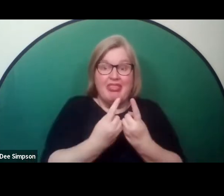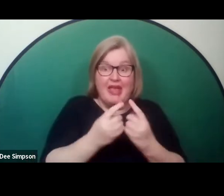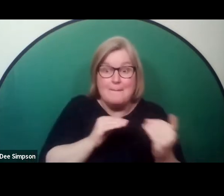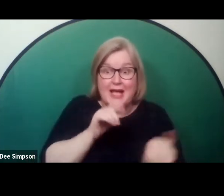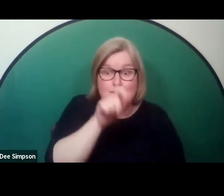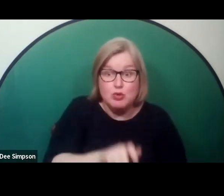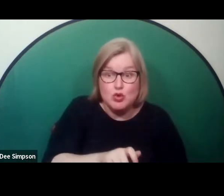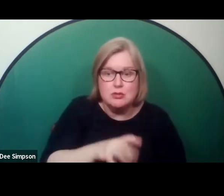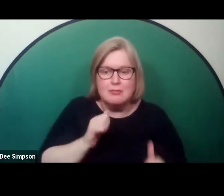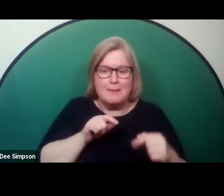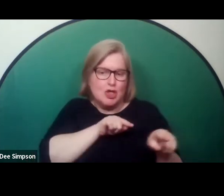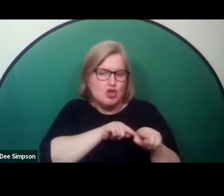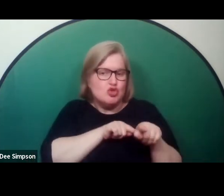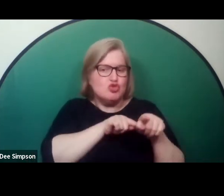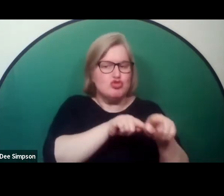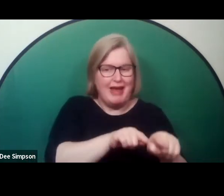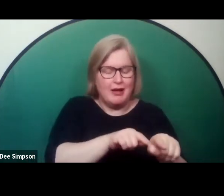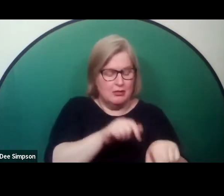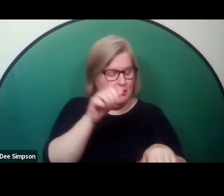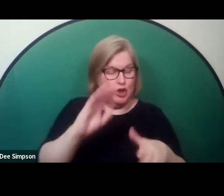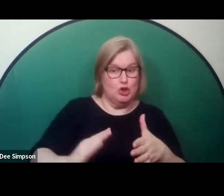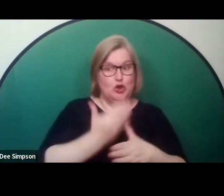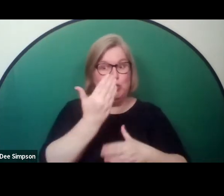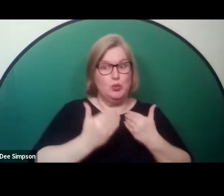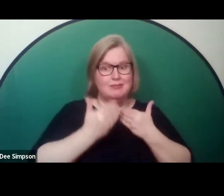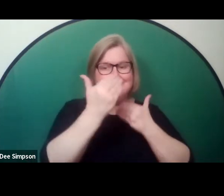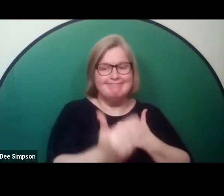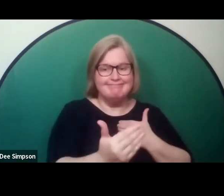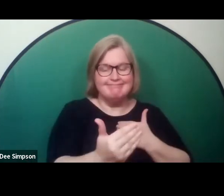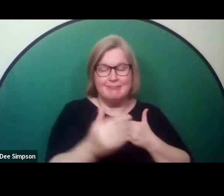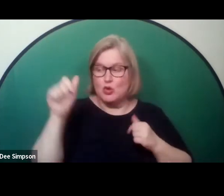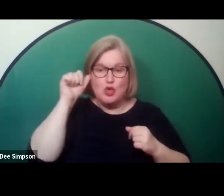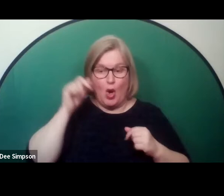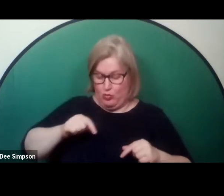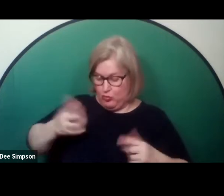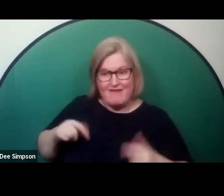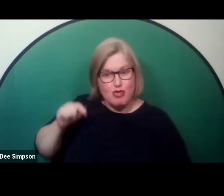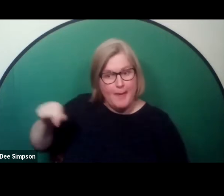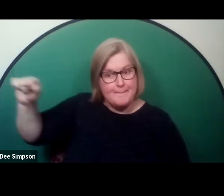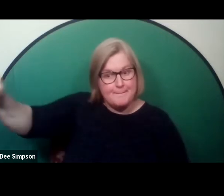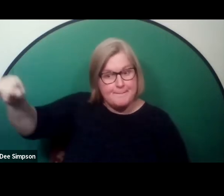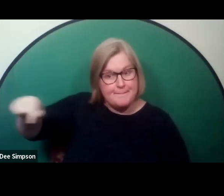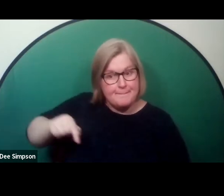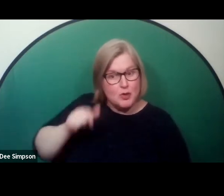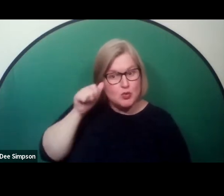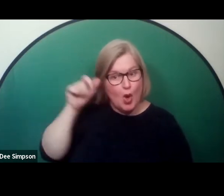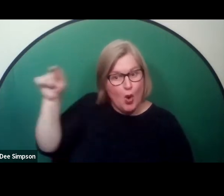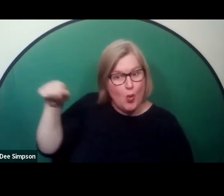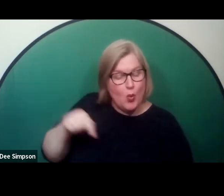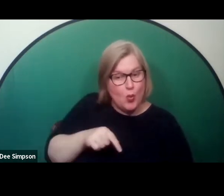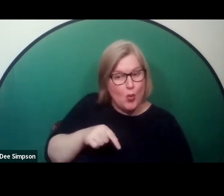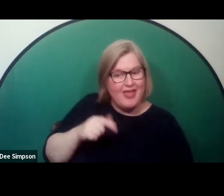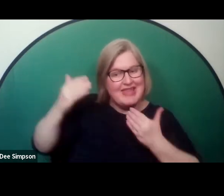be some tracking for that initial period. Often, you know, provision models, they really only focus on